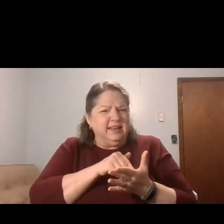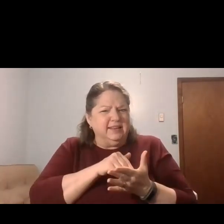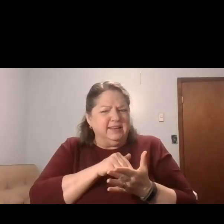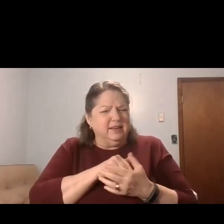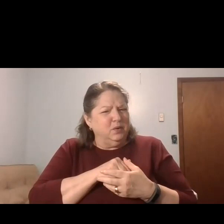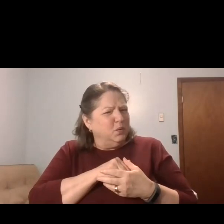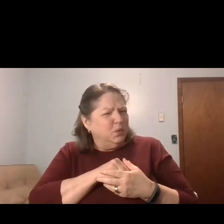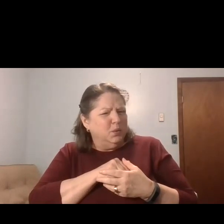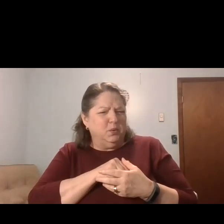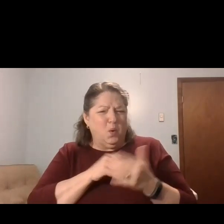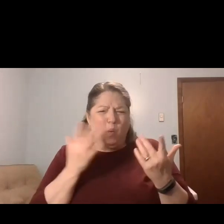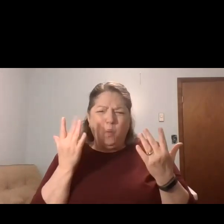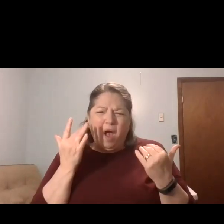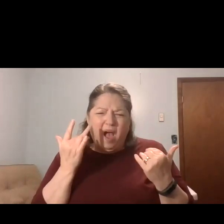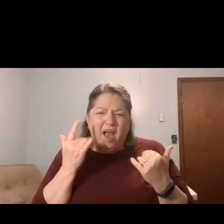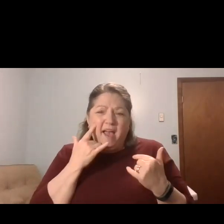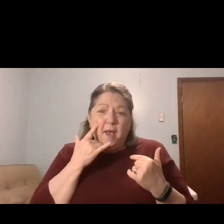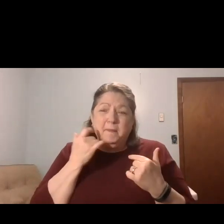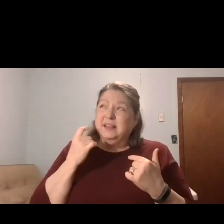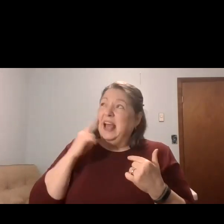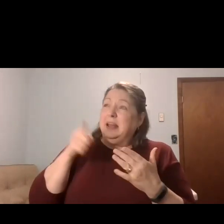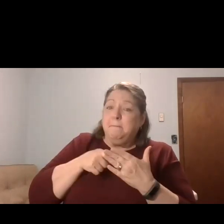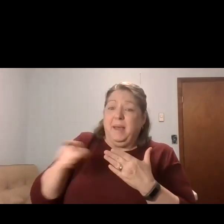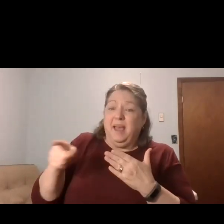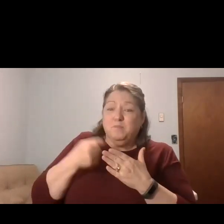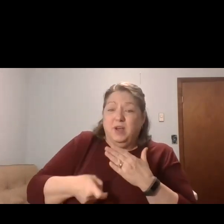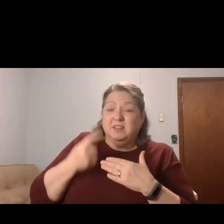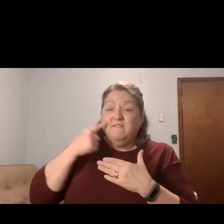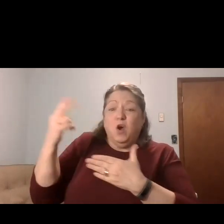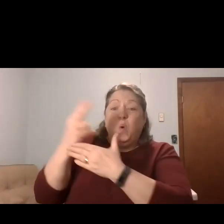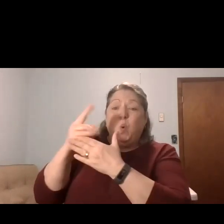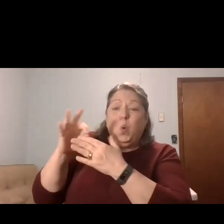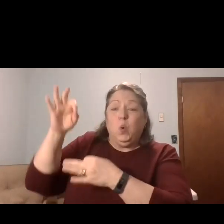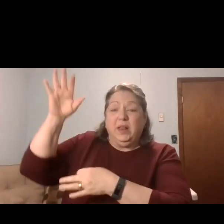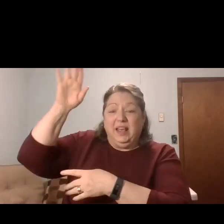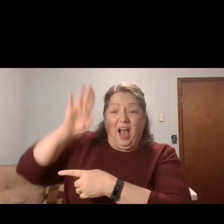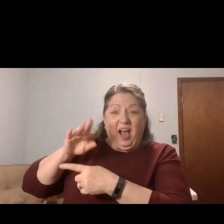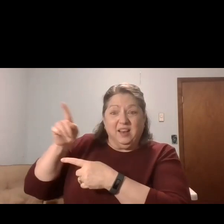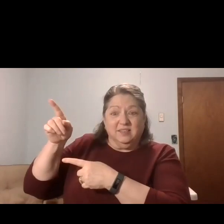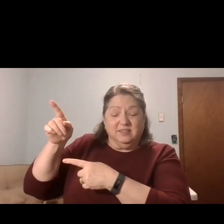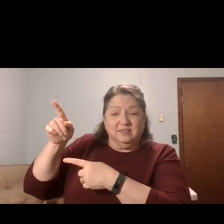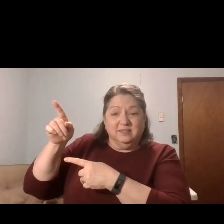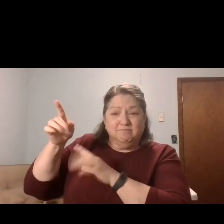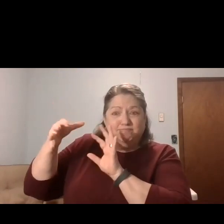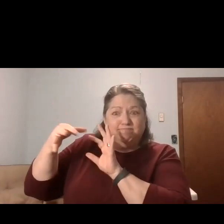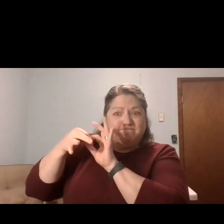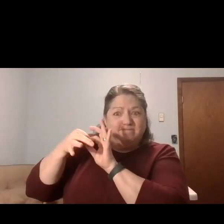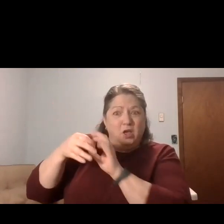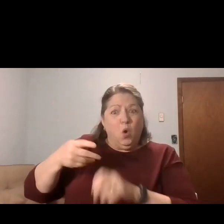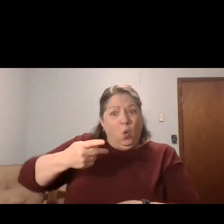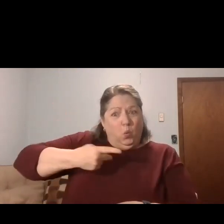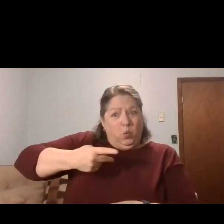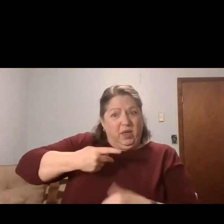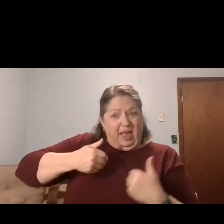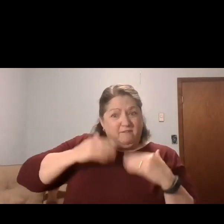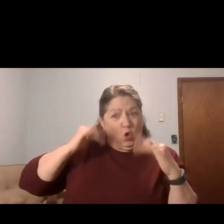holy God, so that you and I can be assured of one day being in God with heaven, in heaven with